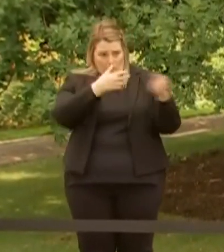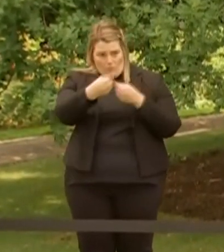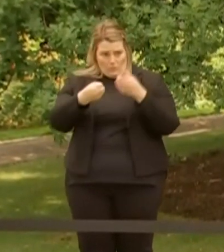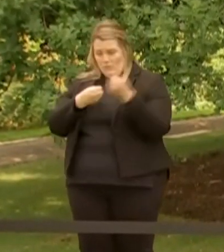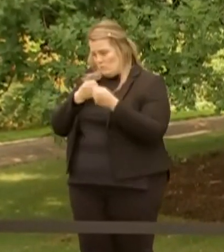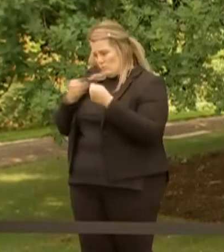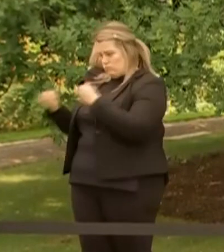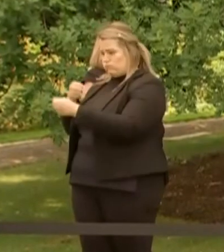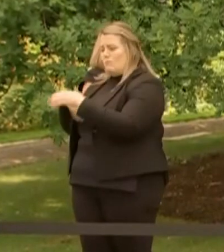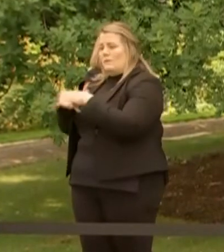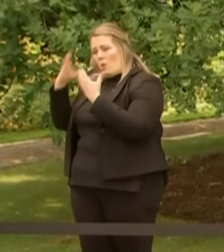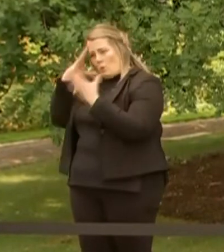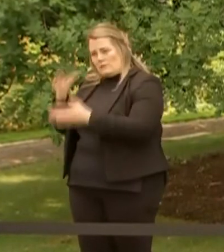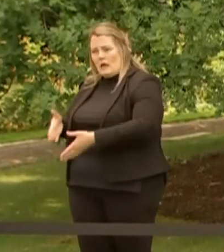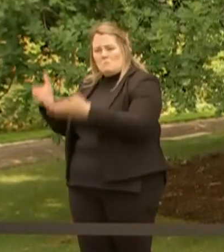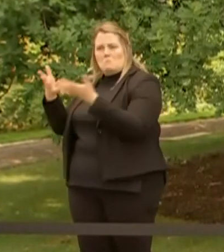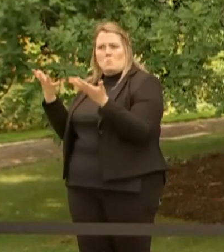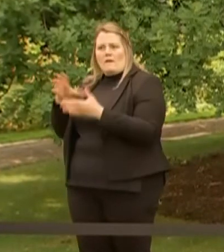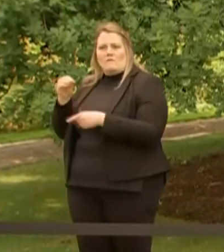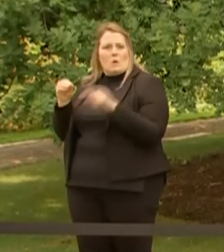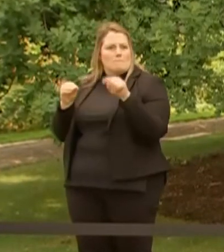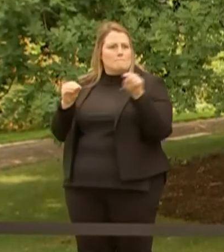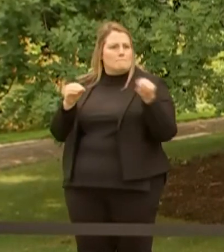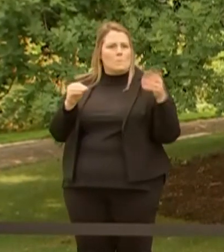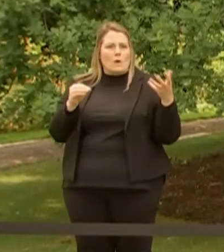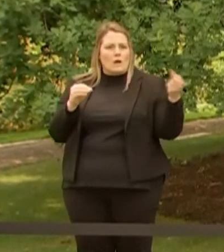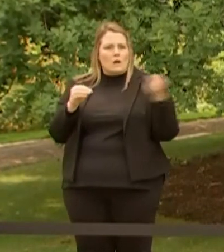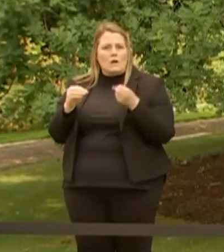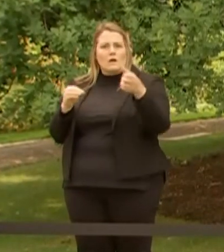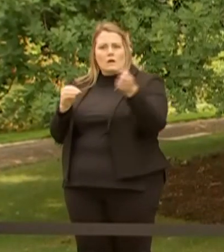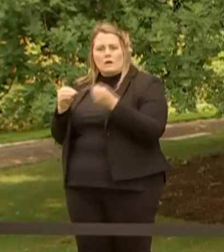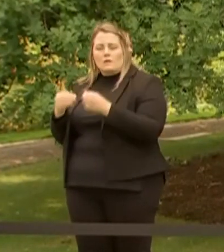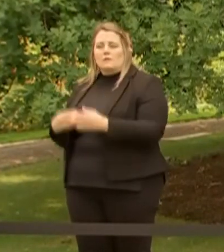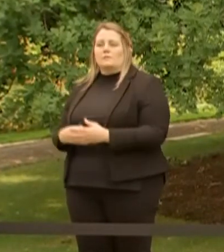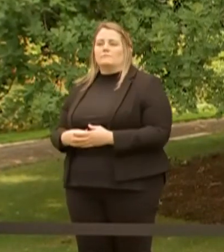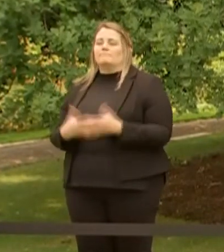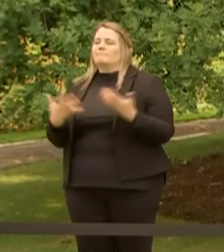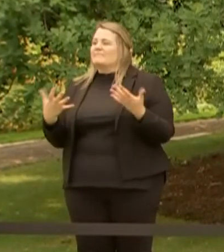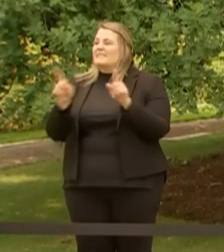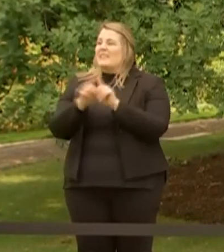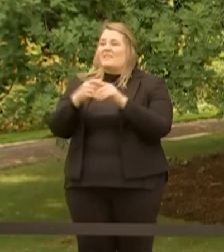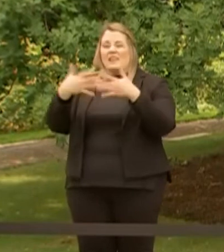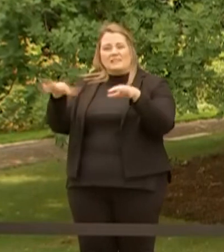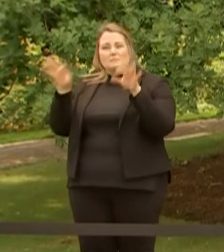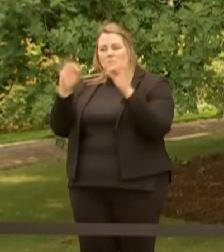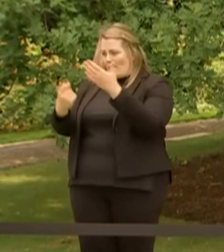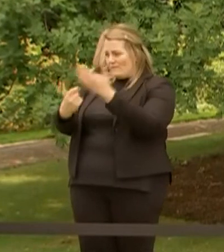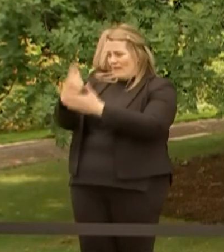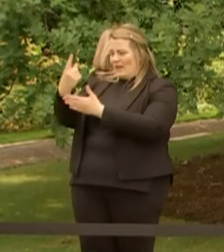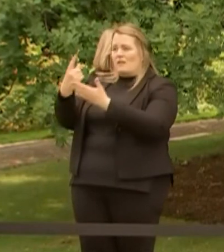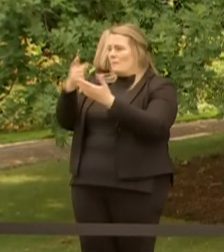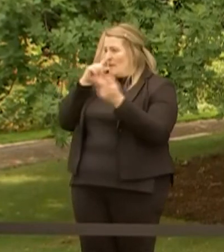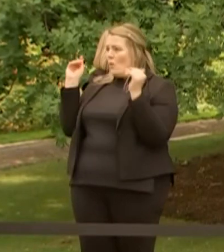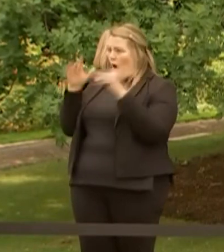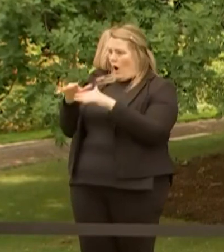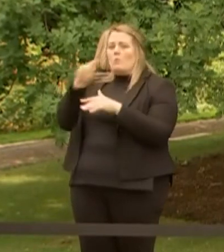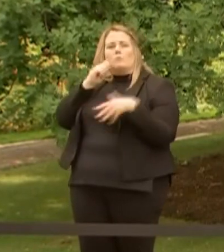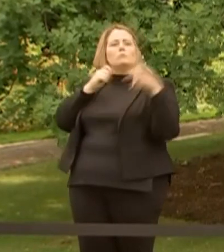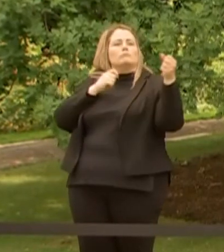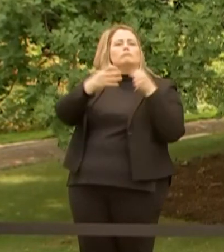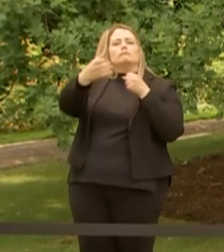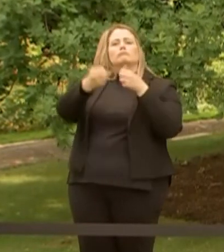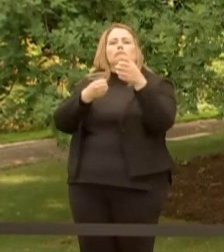you're drawing these? Yes, so like any situation where we'd be drawing police for a large event, so they'll come from across the state